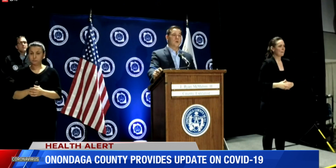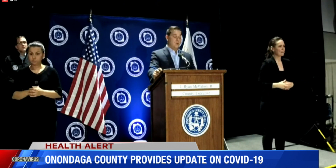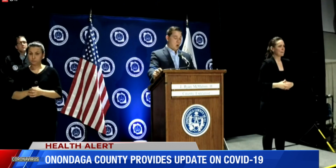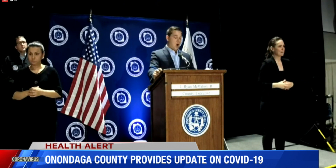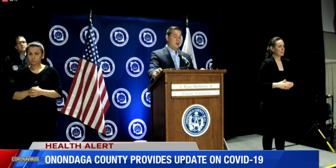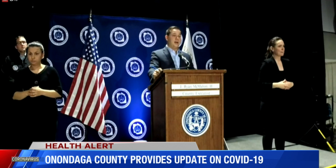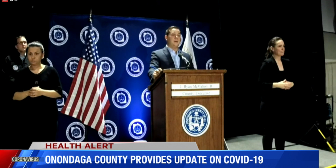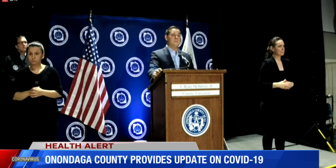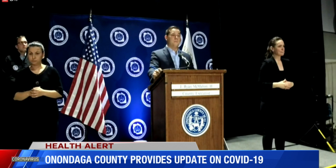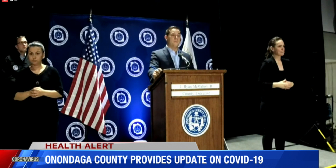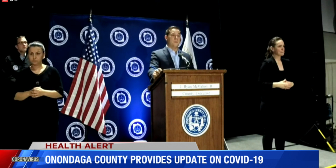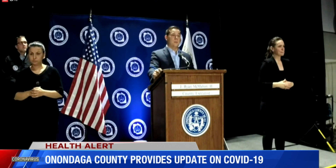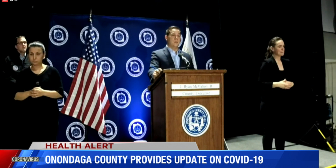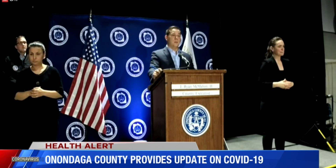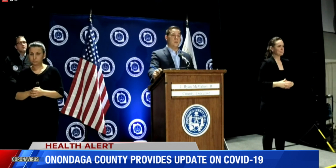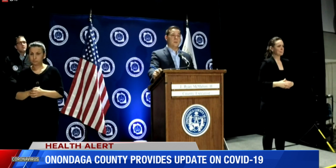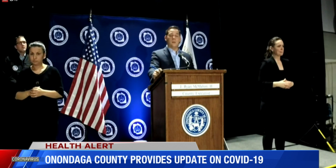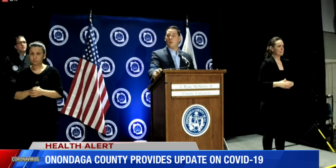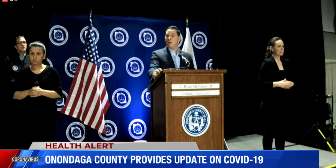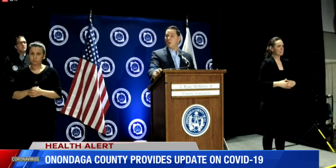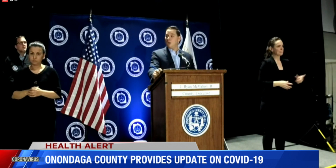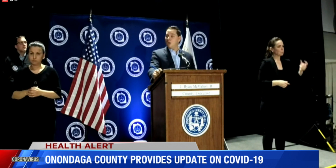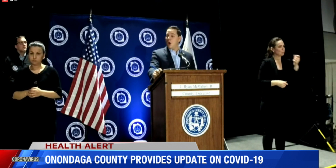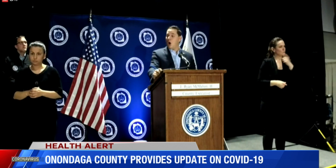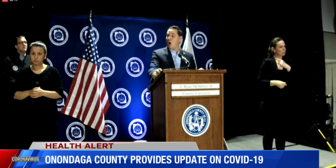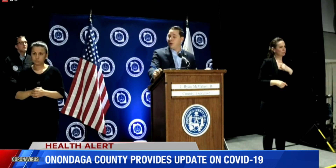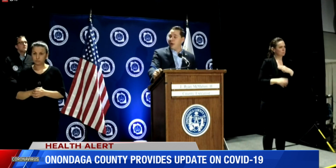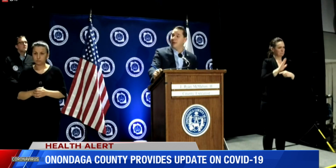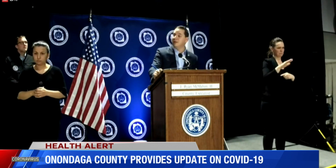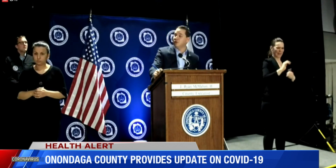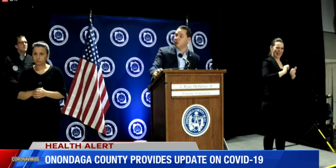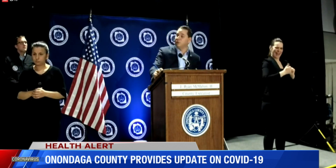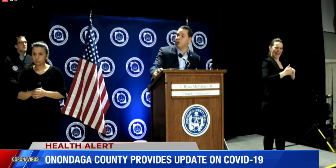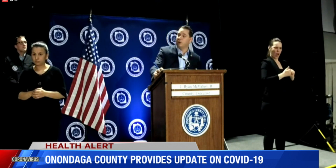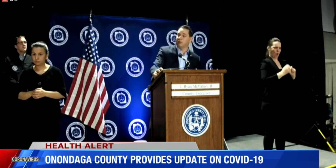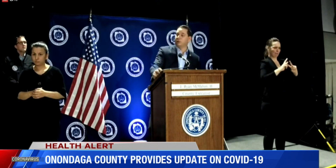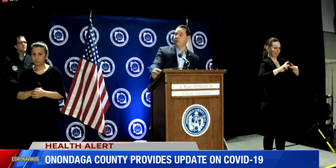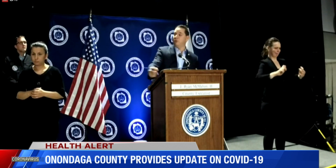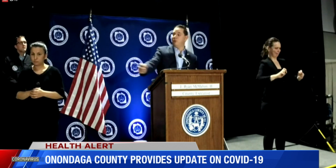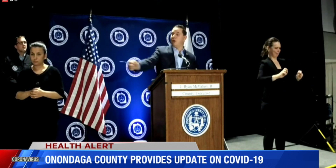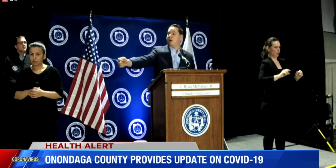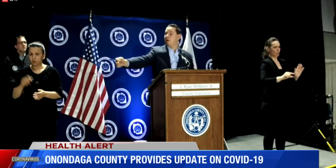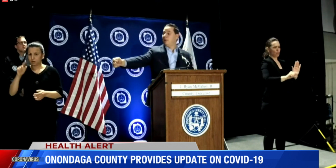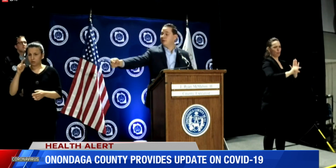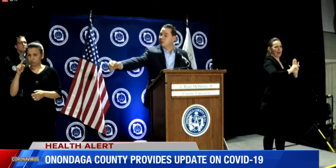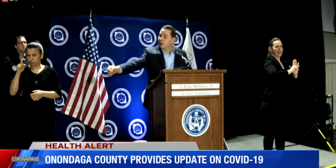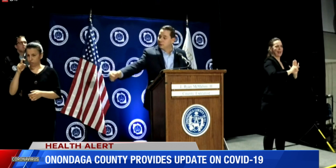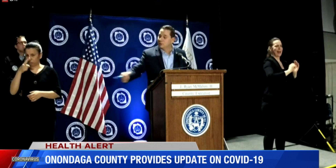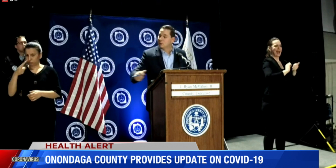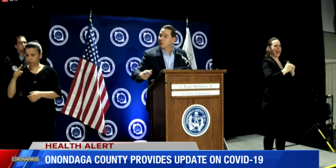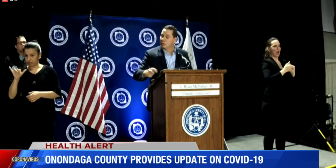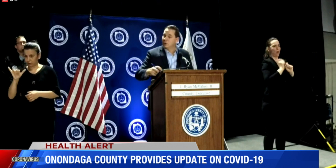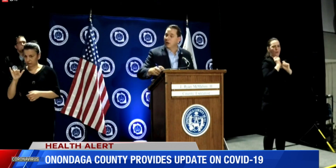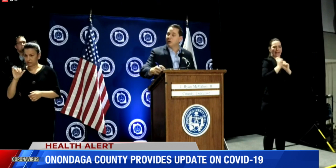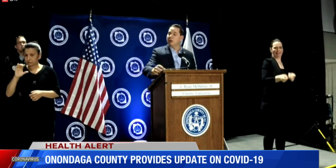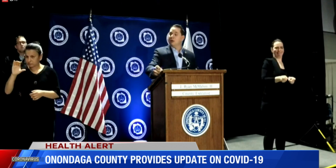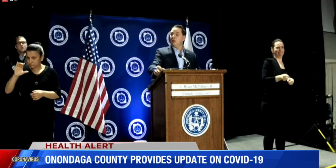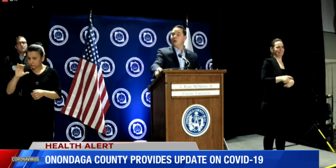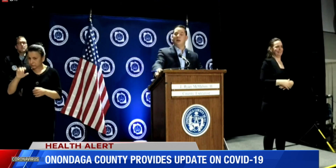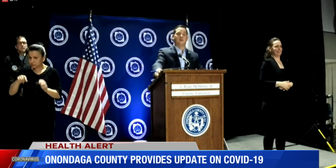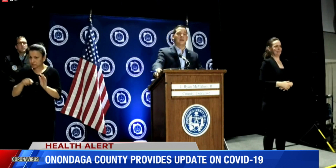Do you know how that data is collected? Data? For the grading. Oh, yeah, that's every 24 hours right here. Oh, that's okay. It's right over there.